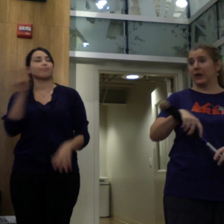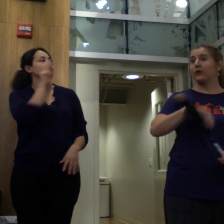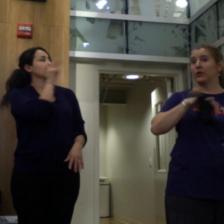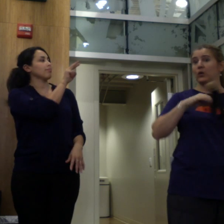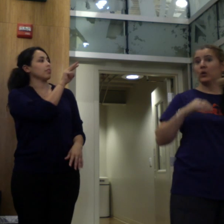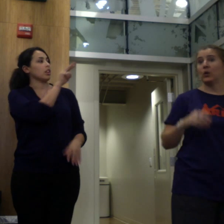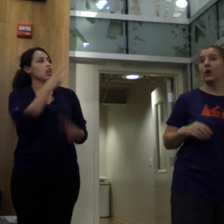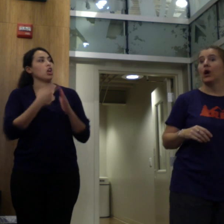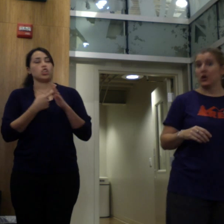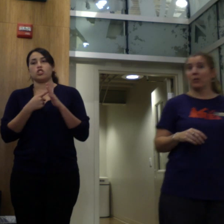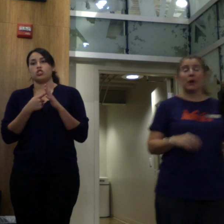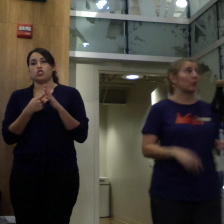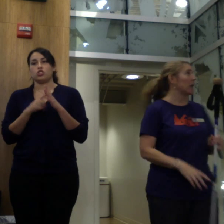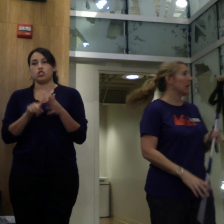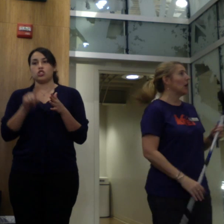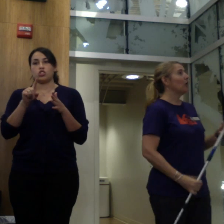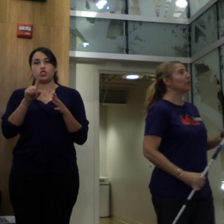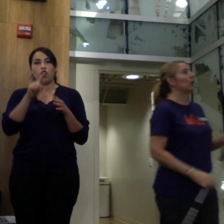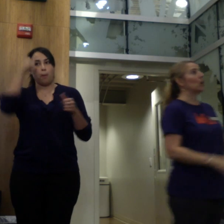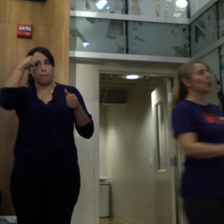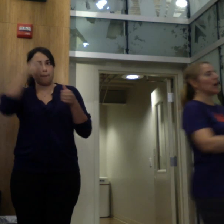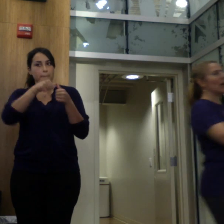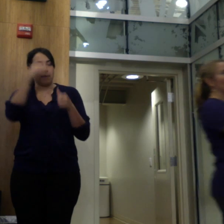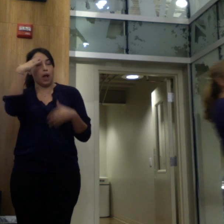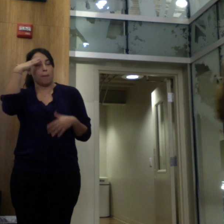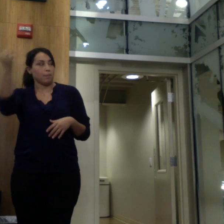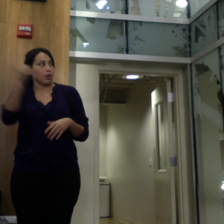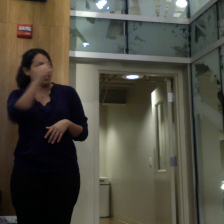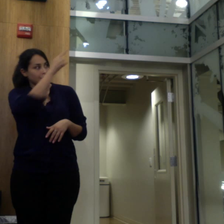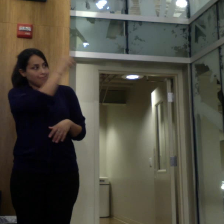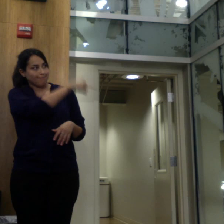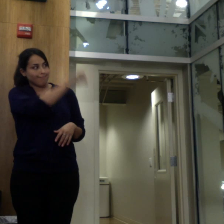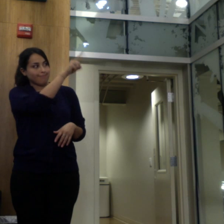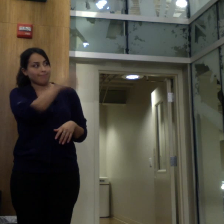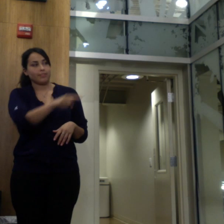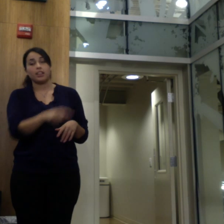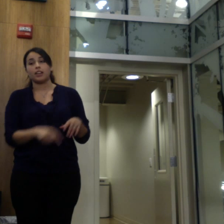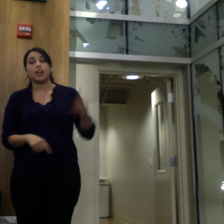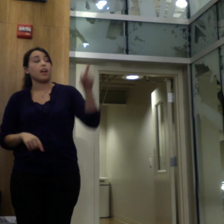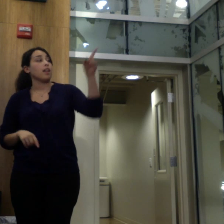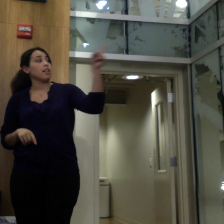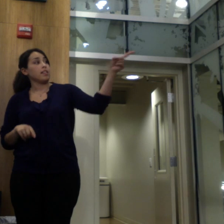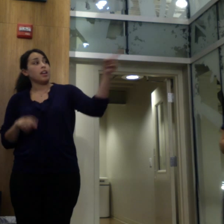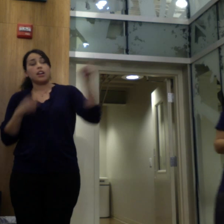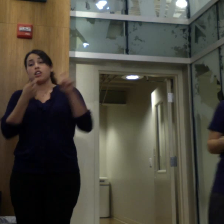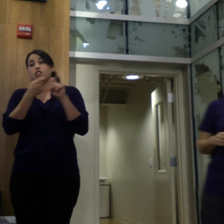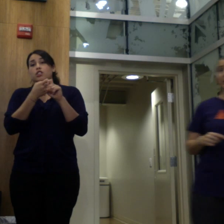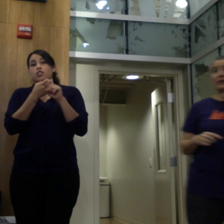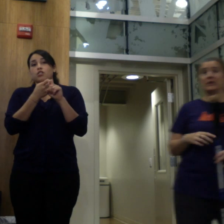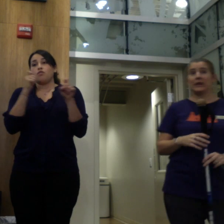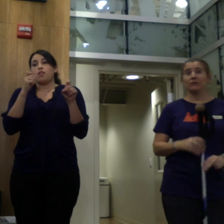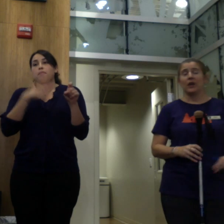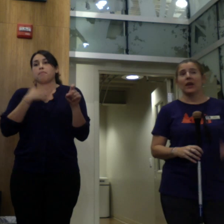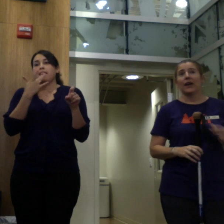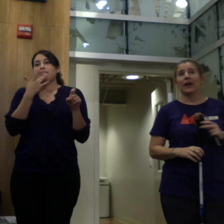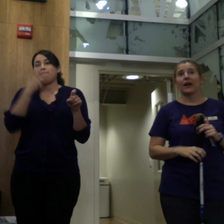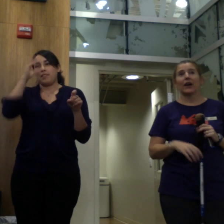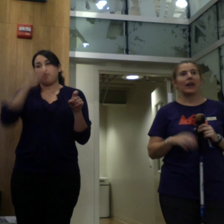these into your memory. So this comes from one of my favorite guys, Cody